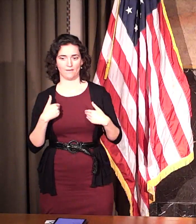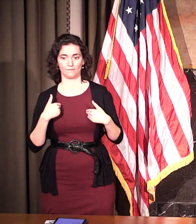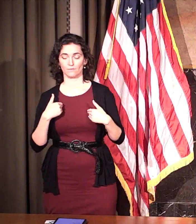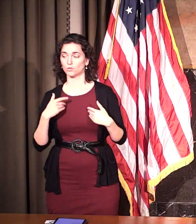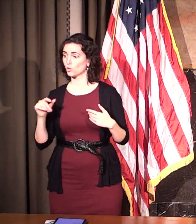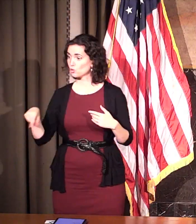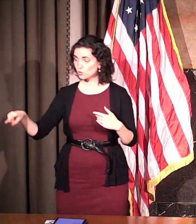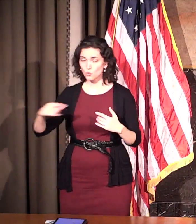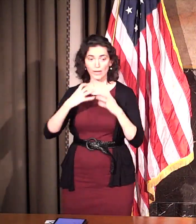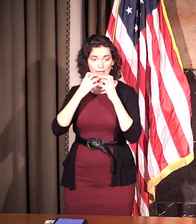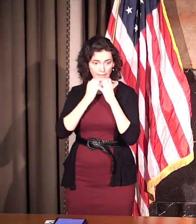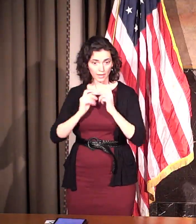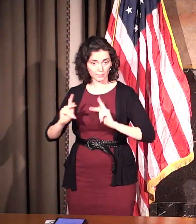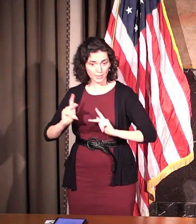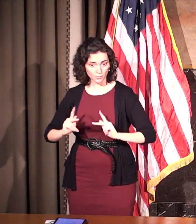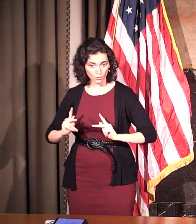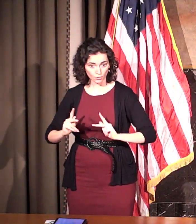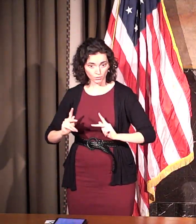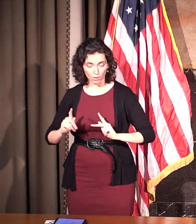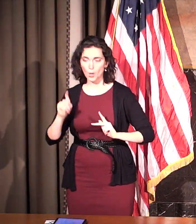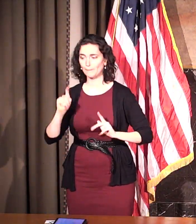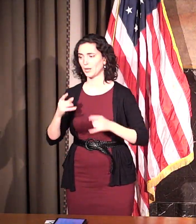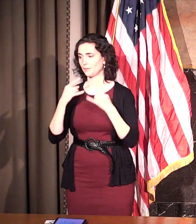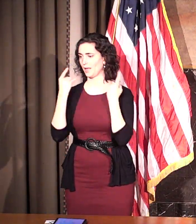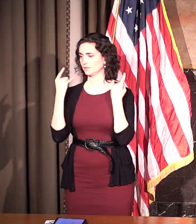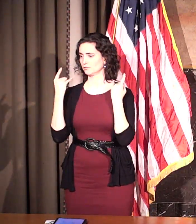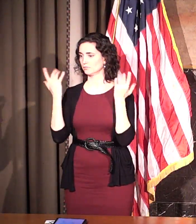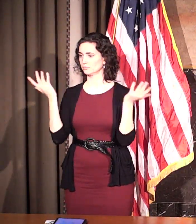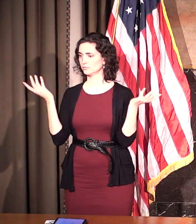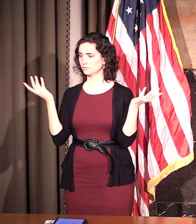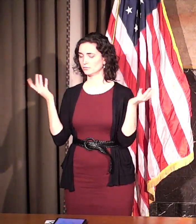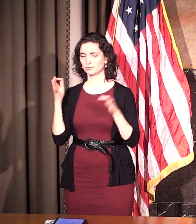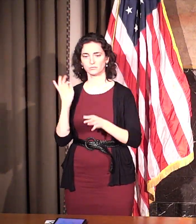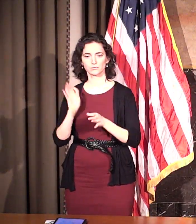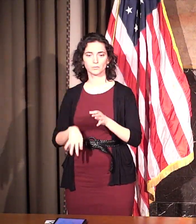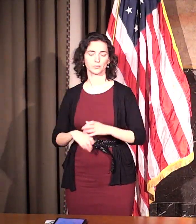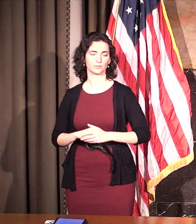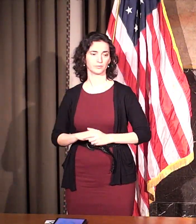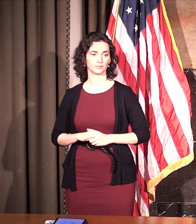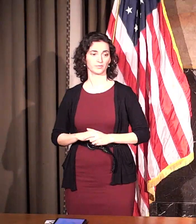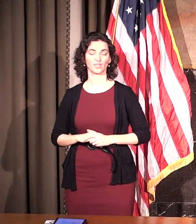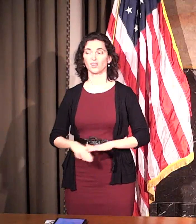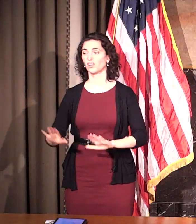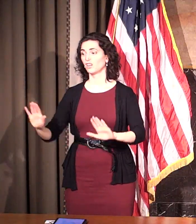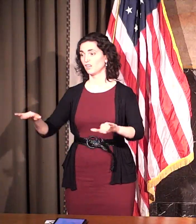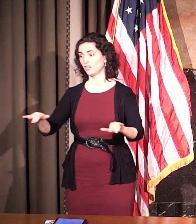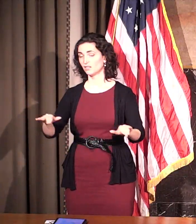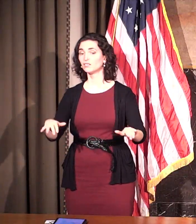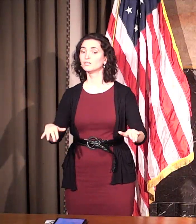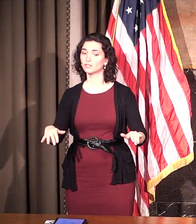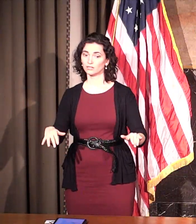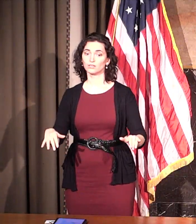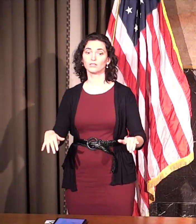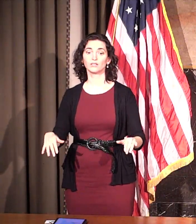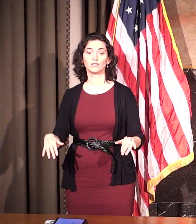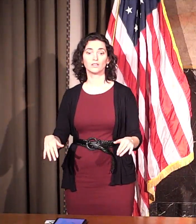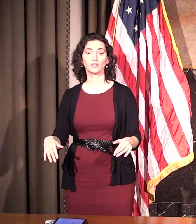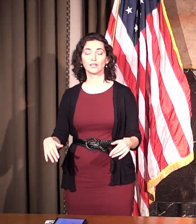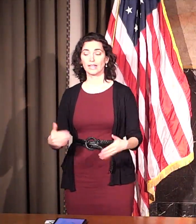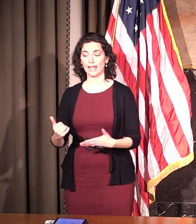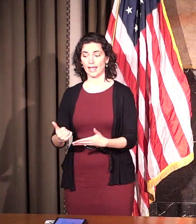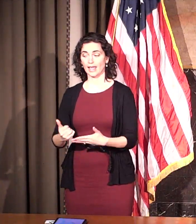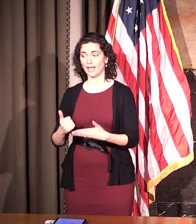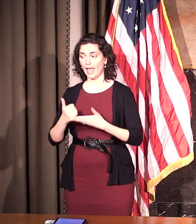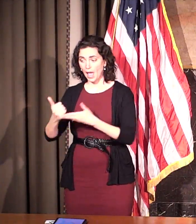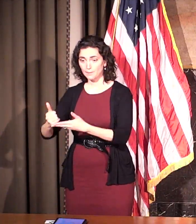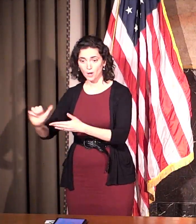good neighbor will wear a mask. It is really that simple. And by the way, it does confer a benefit on the wearer